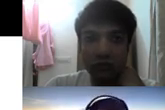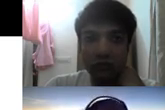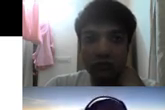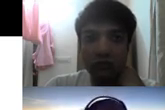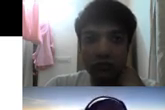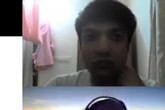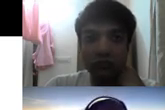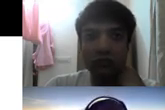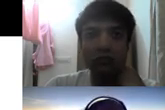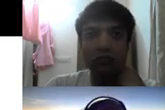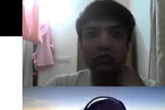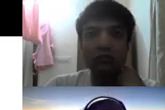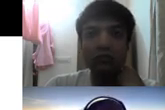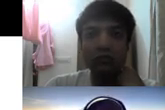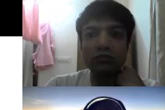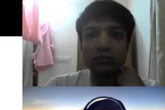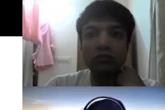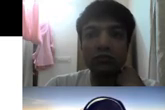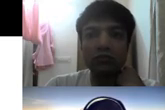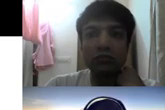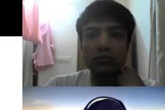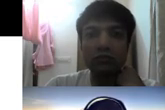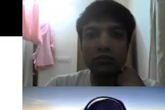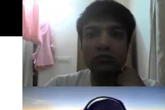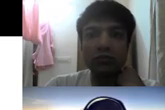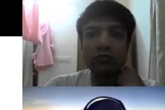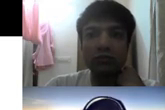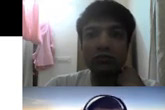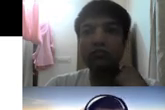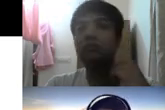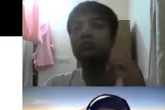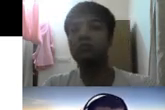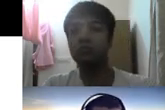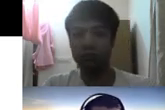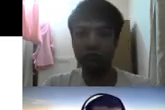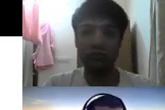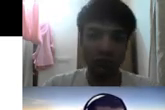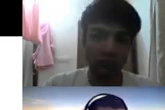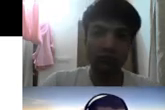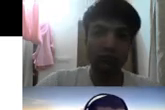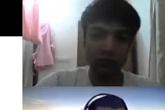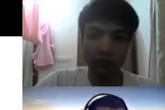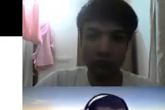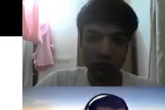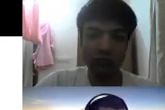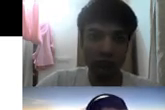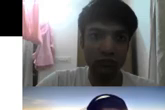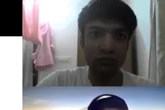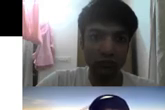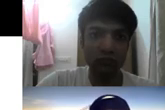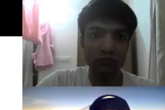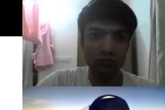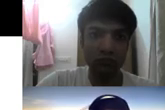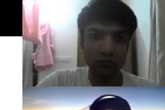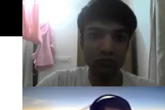that. Um, and then Raul asks, why PyTorch is faster than TensorFlow? And